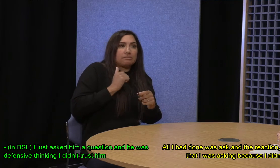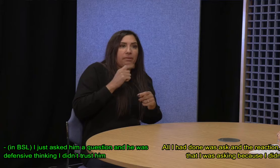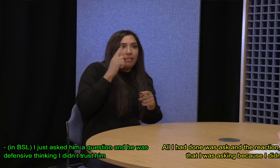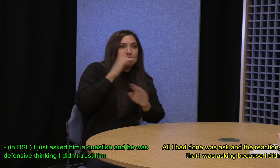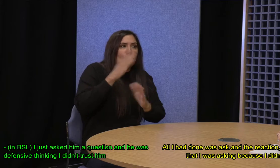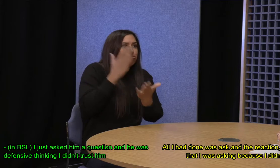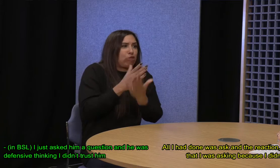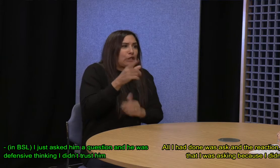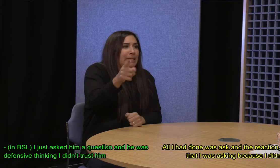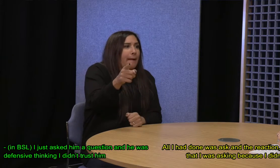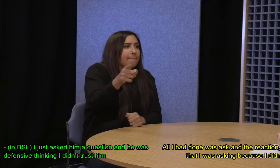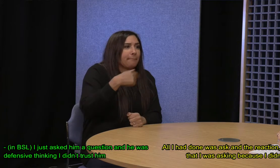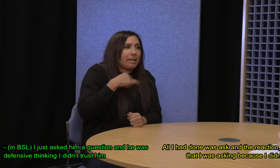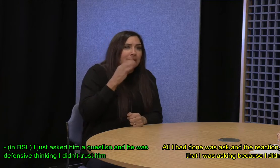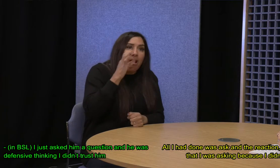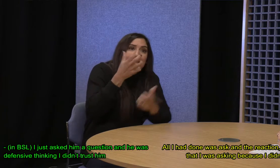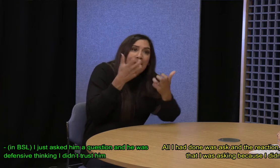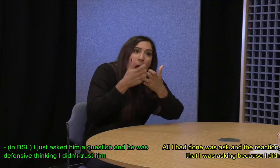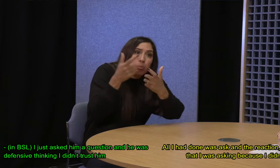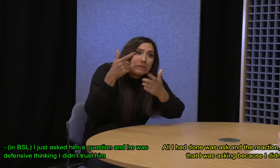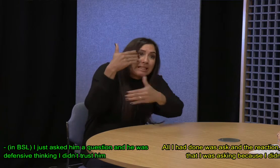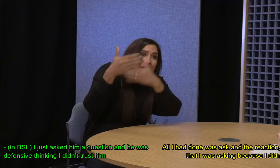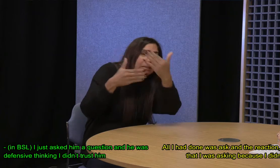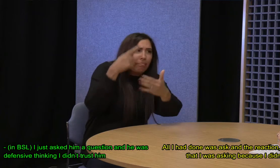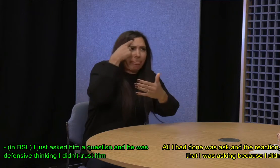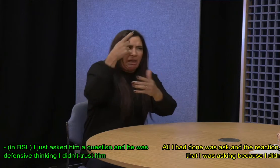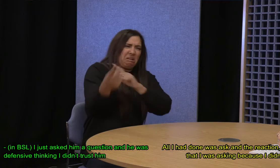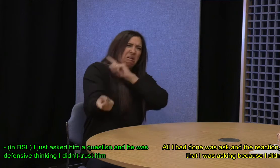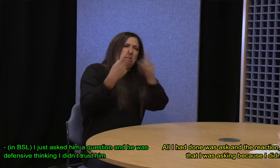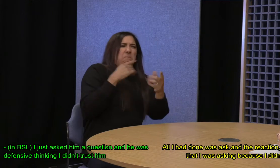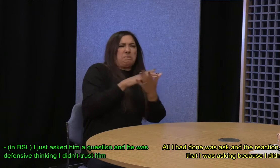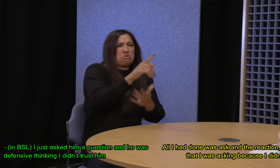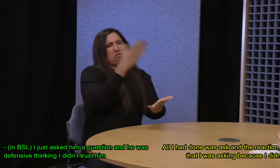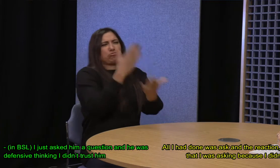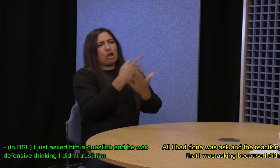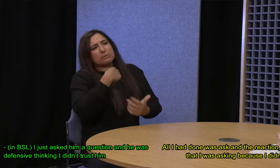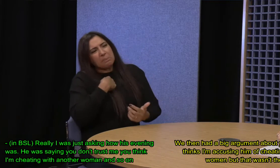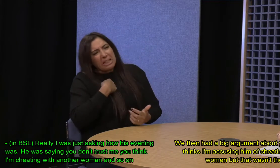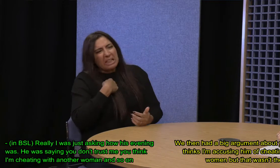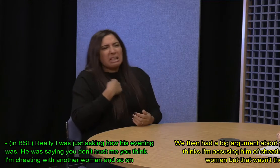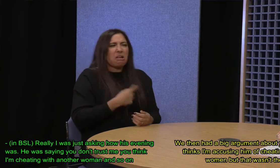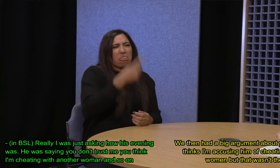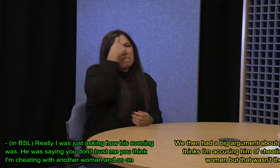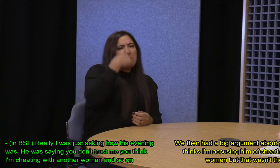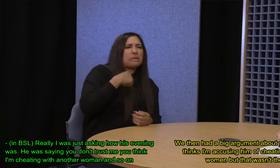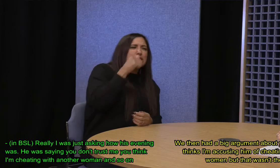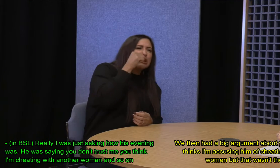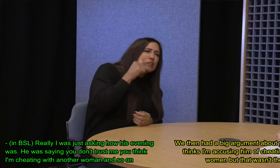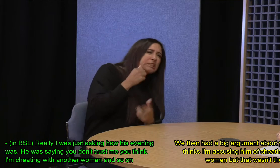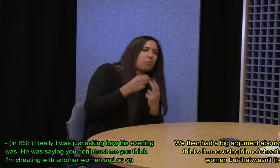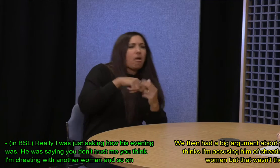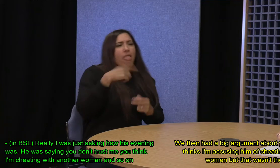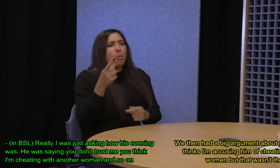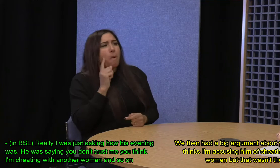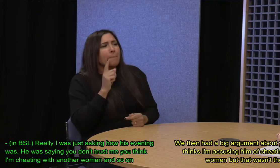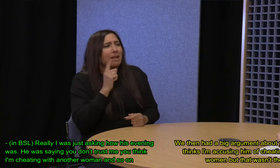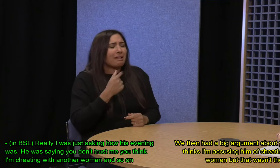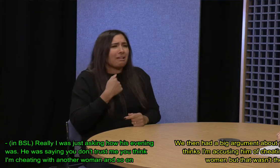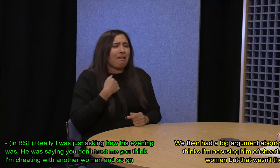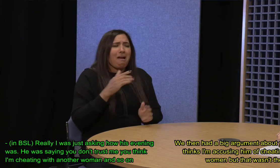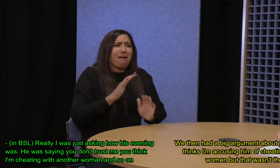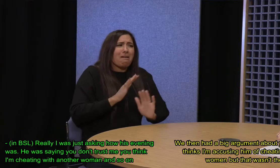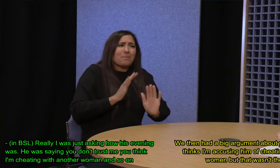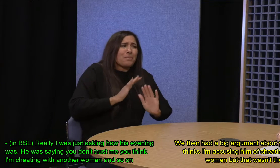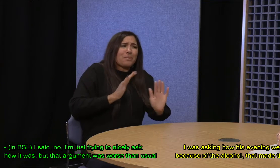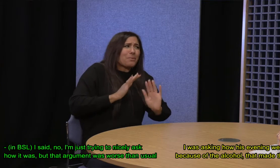and the reaction. He thought that I was asking because I didn't trust him. And we then had a big argument about,